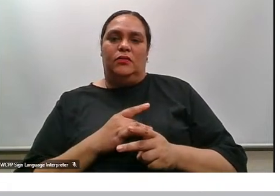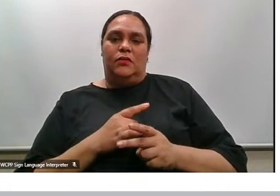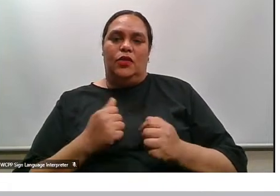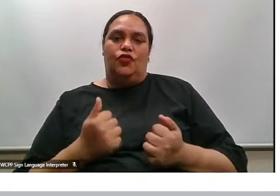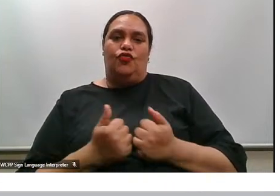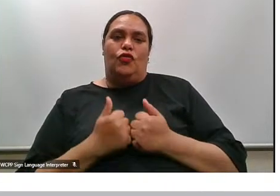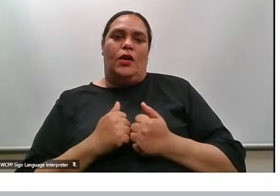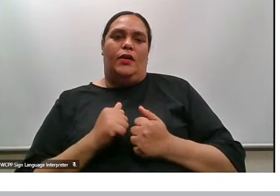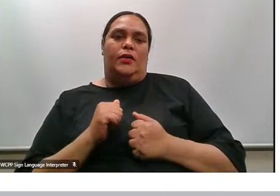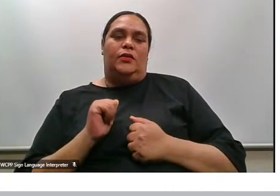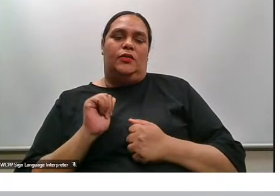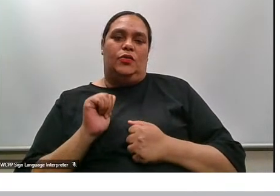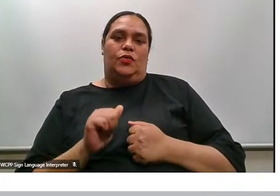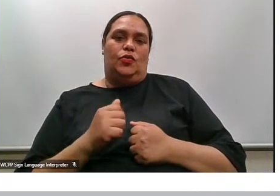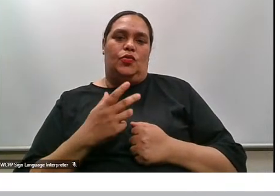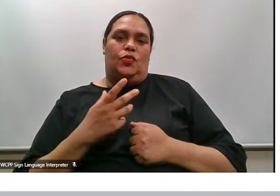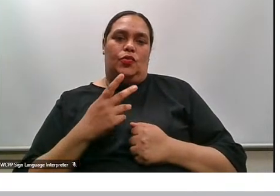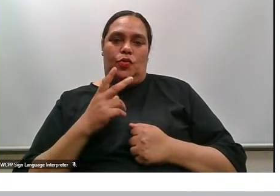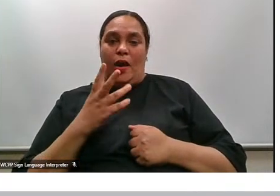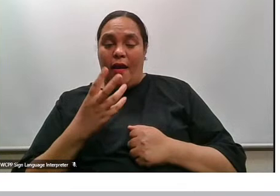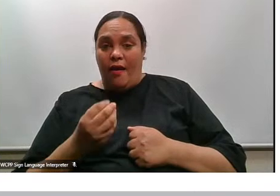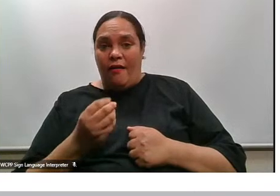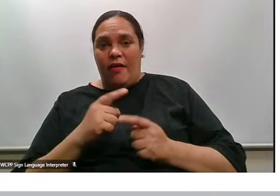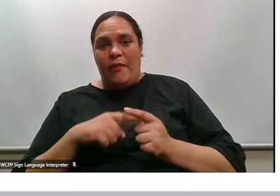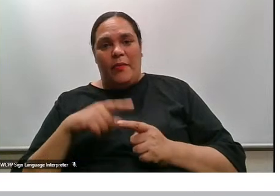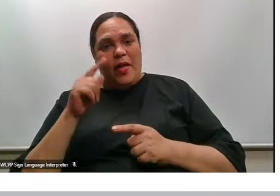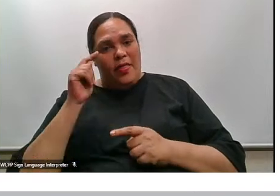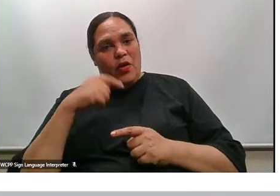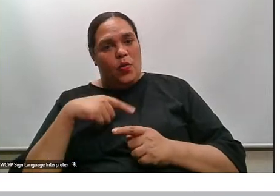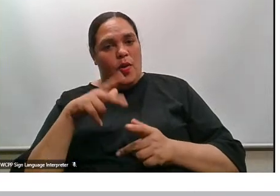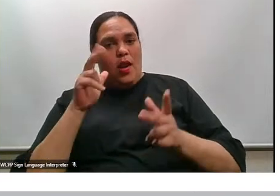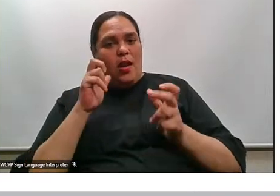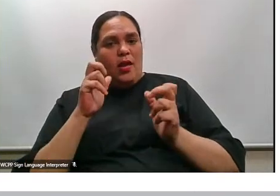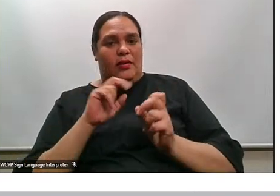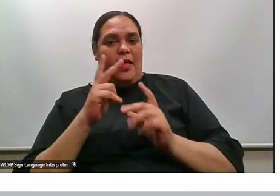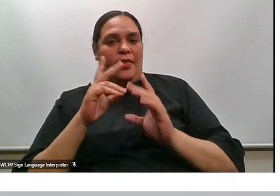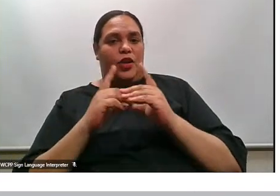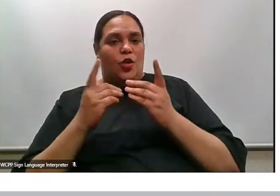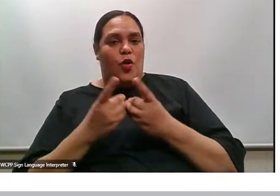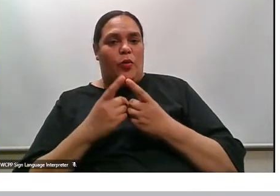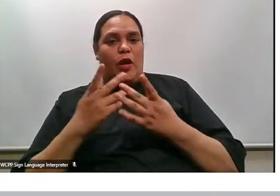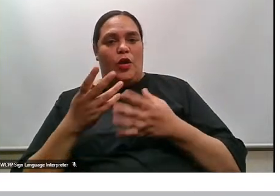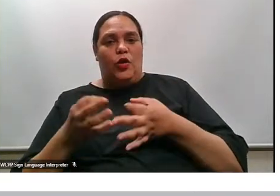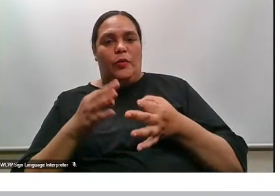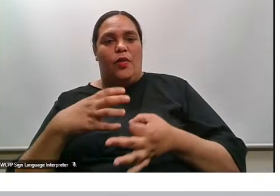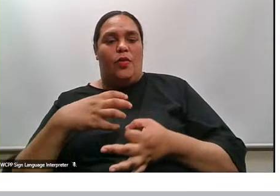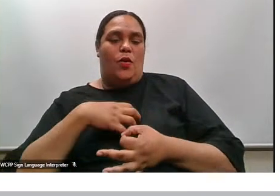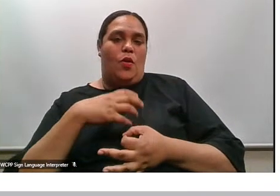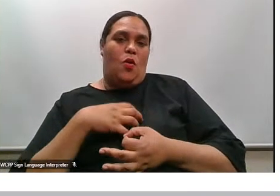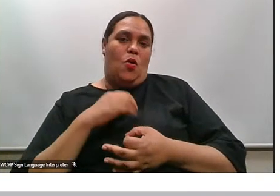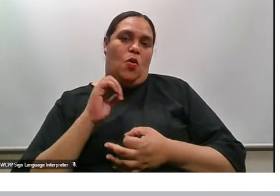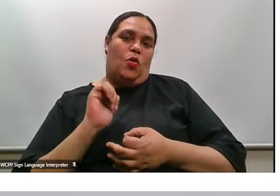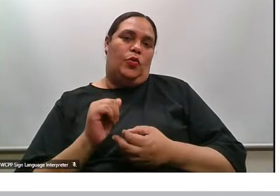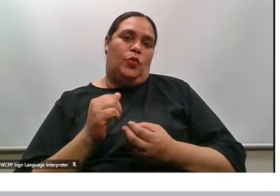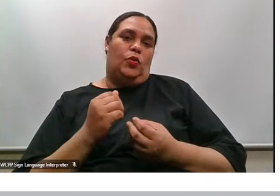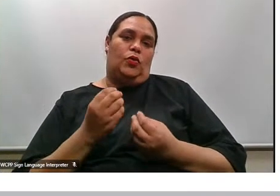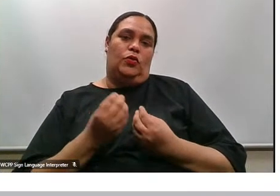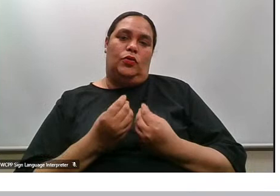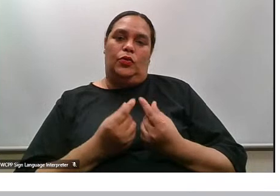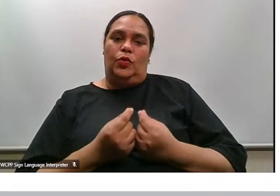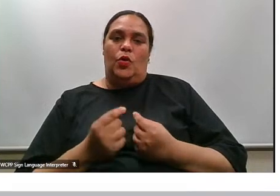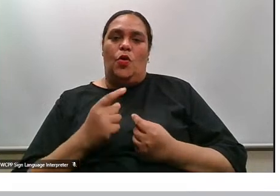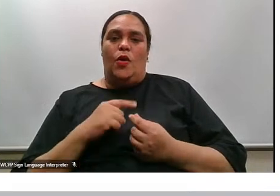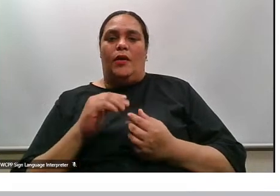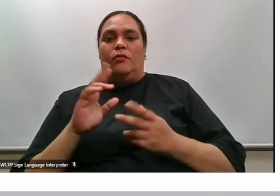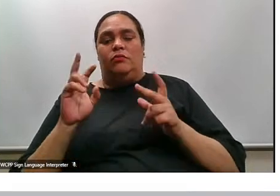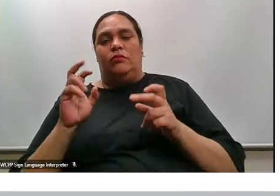challenges that you're grappling with. I think we listened to other departments explaining their own peculiar circumstances when it comes to the issue